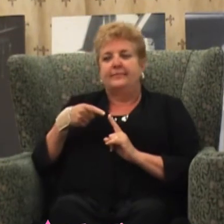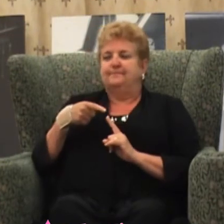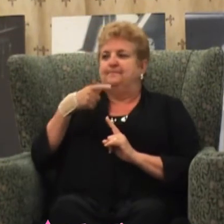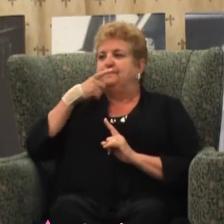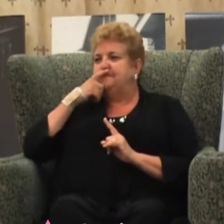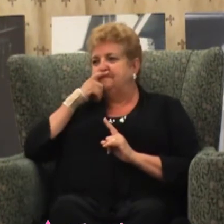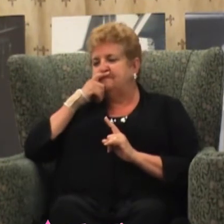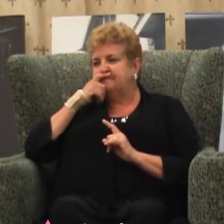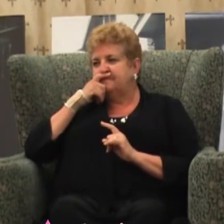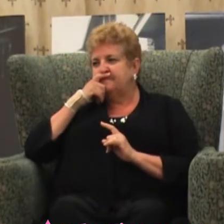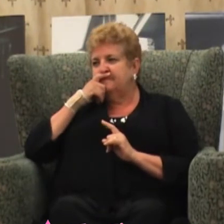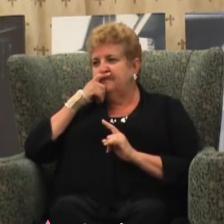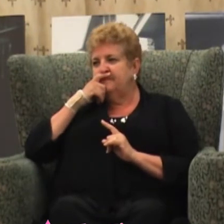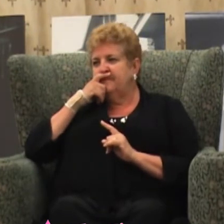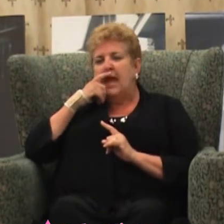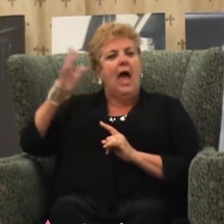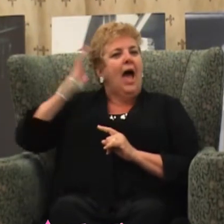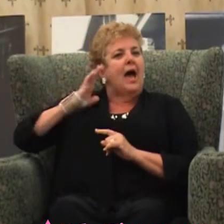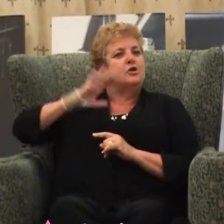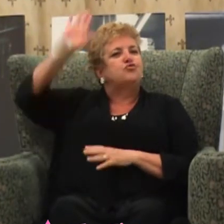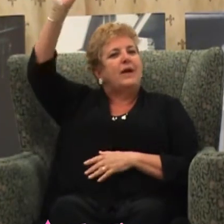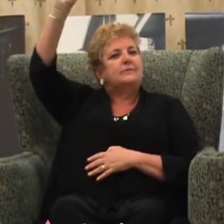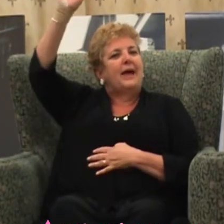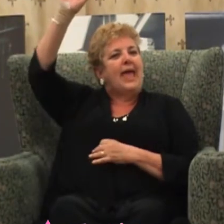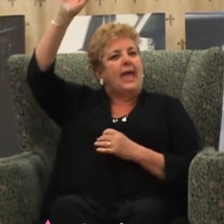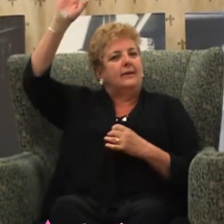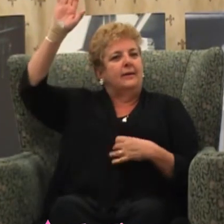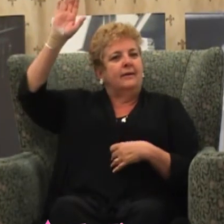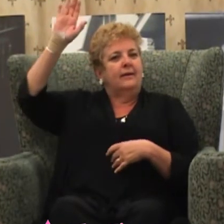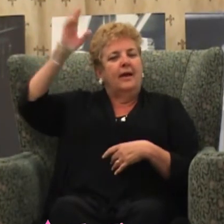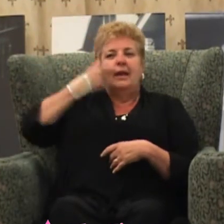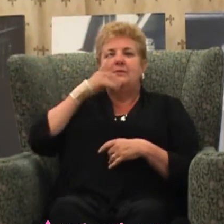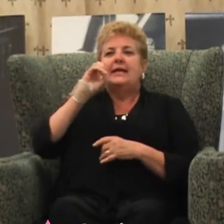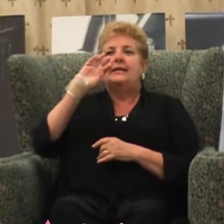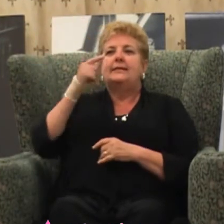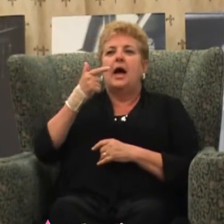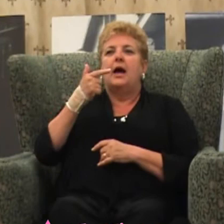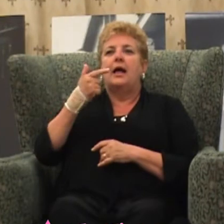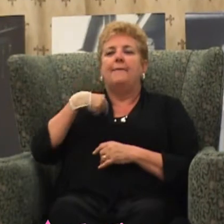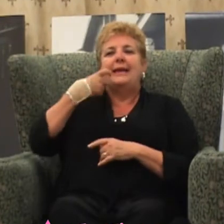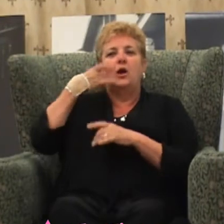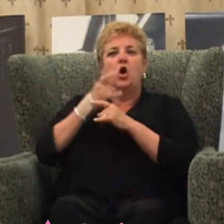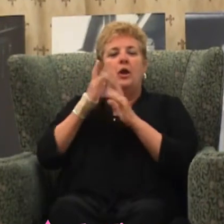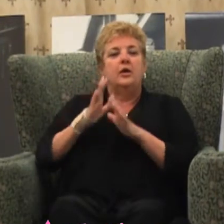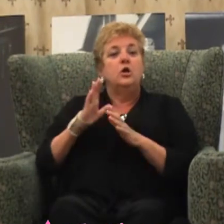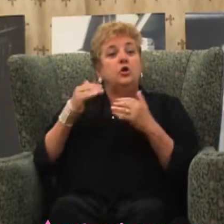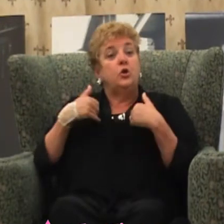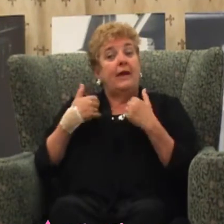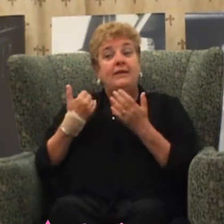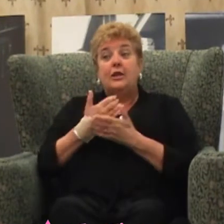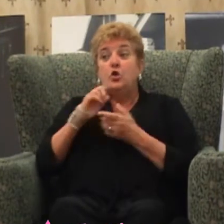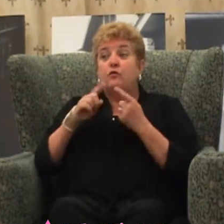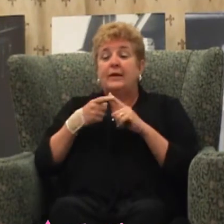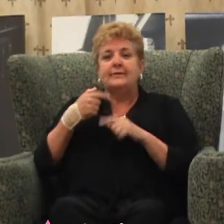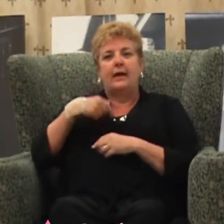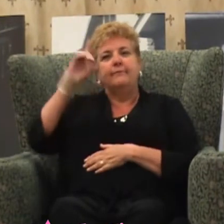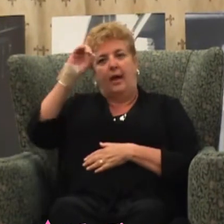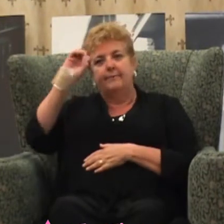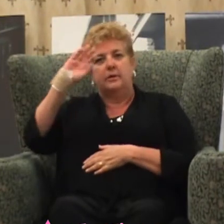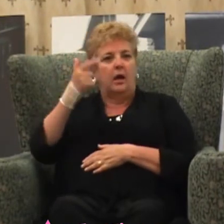I used to raise my hand. Anybody with less than 30 days, Doug alcoholic. Do we have any new friends with us under 30 days? Doug alcoholic. Doug alcoholic. Doug alcoholic. I just